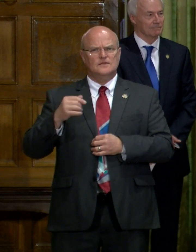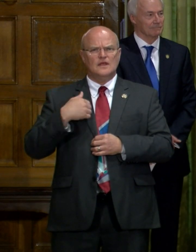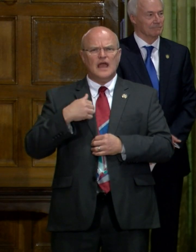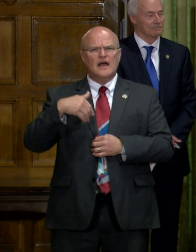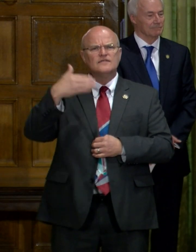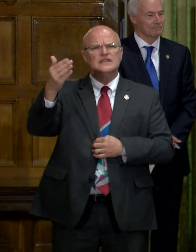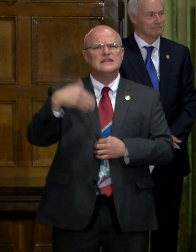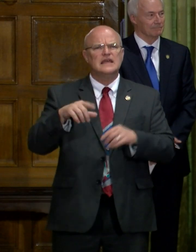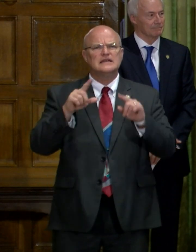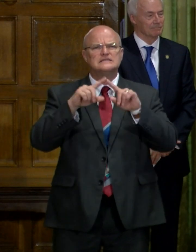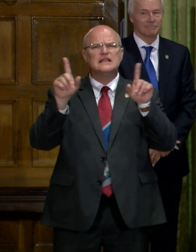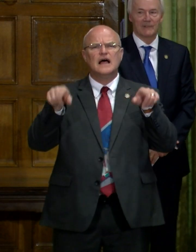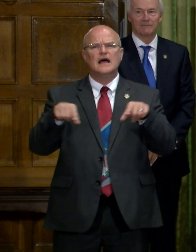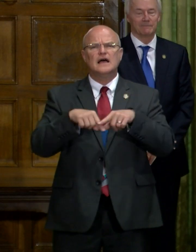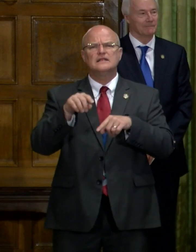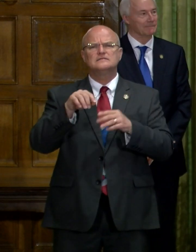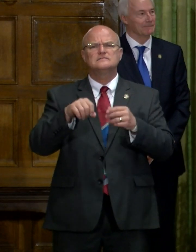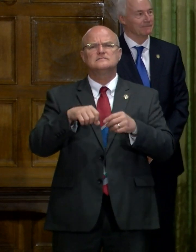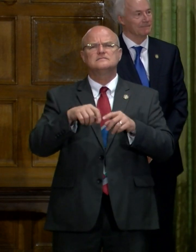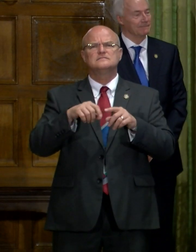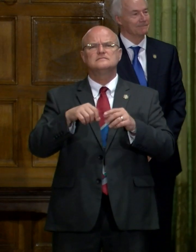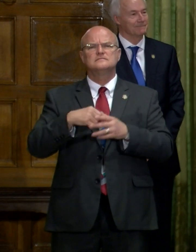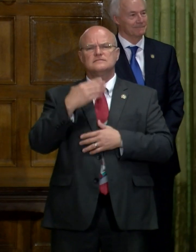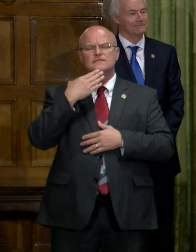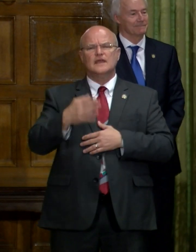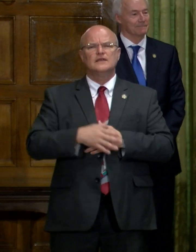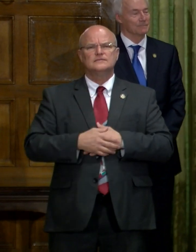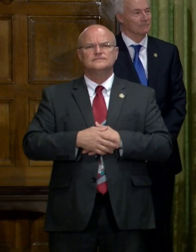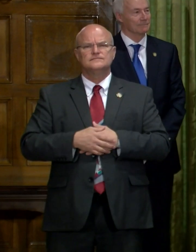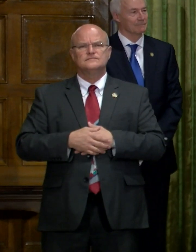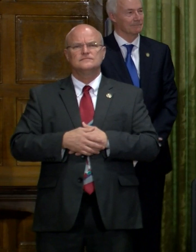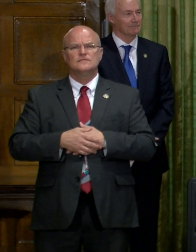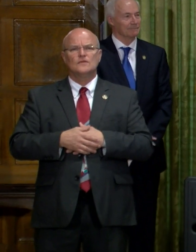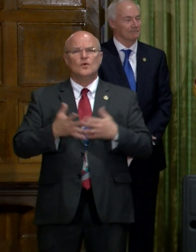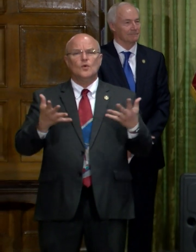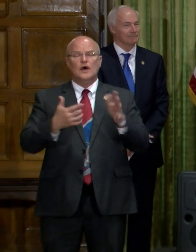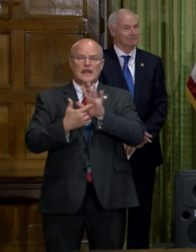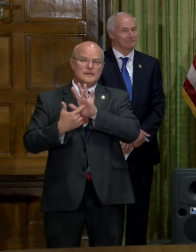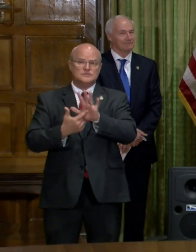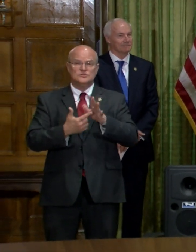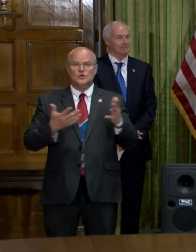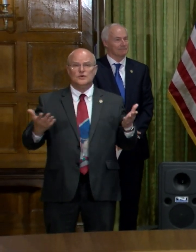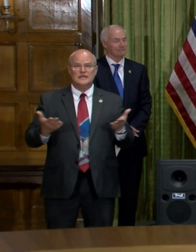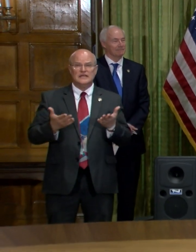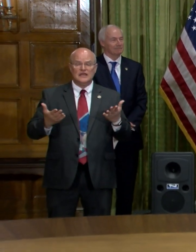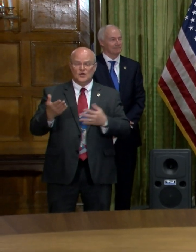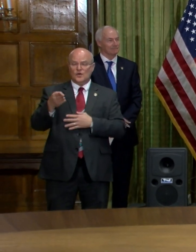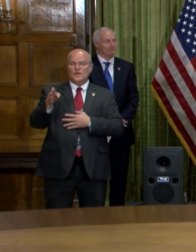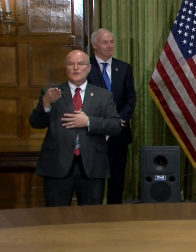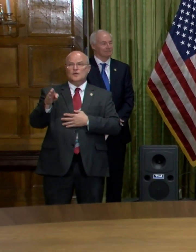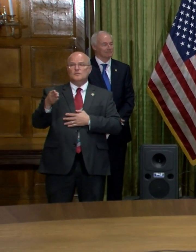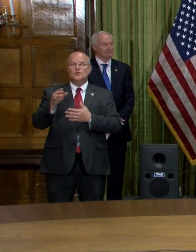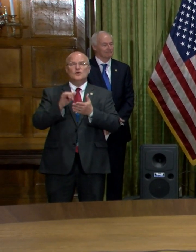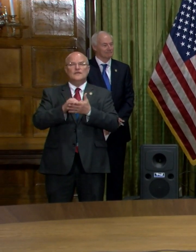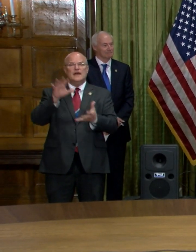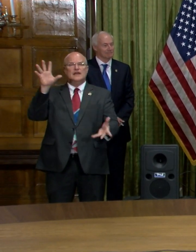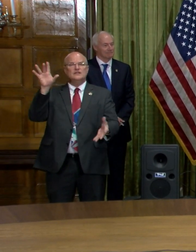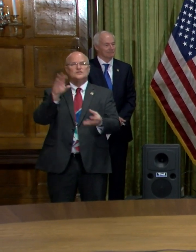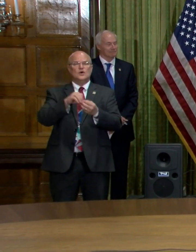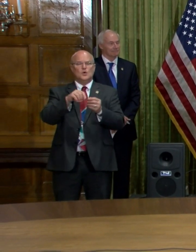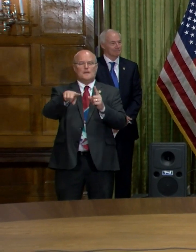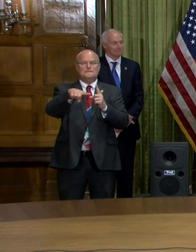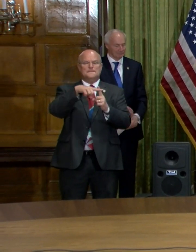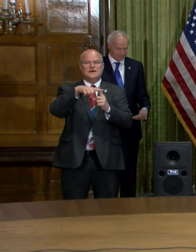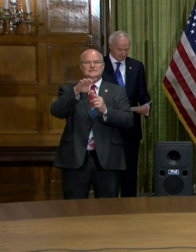Do we have the next slide? Thank you. What I'm showing here in the blue is that total